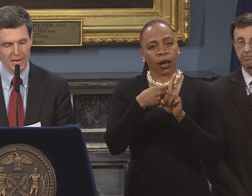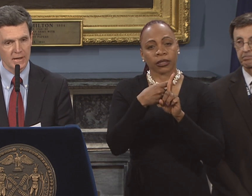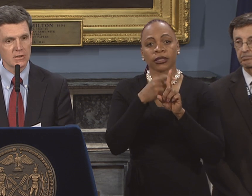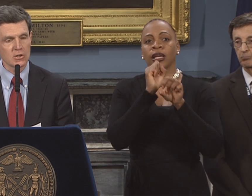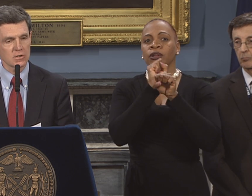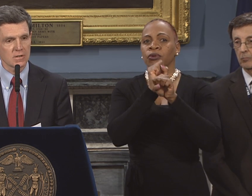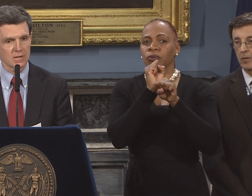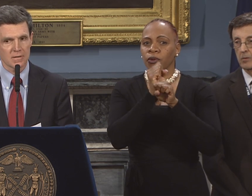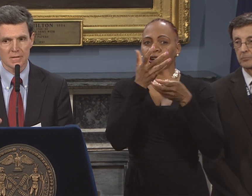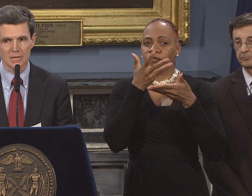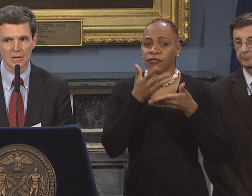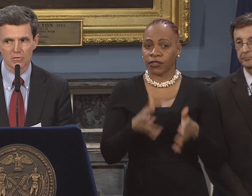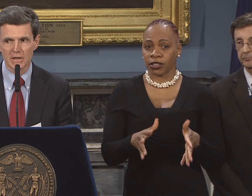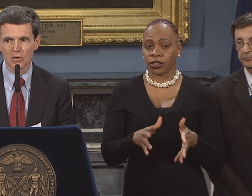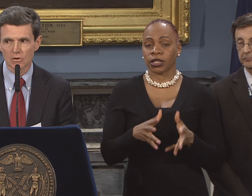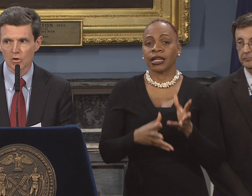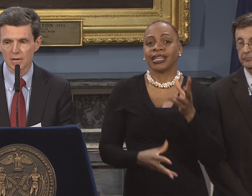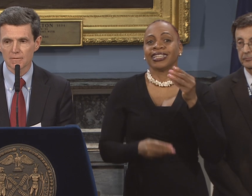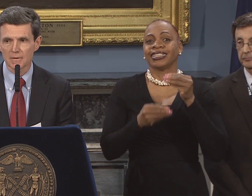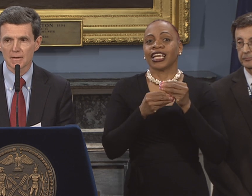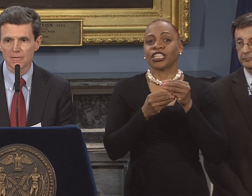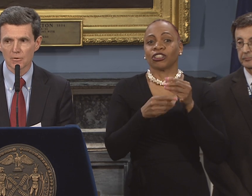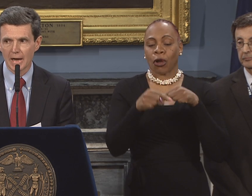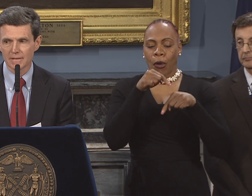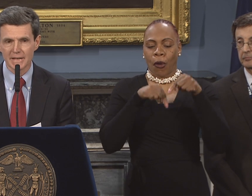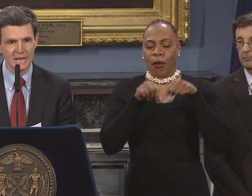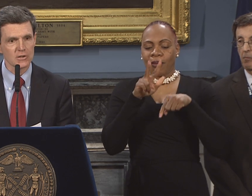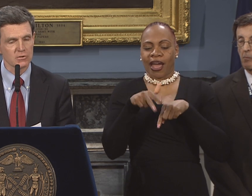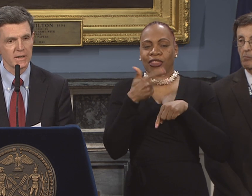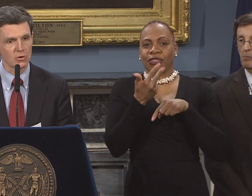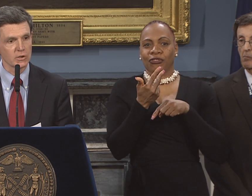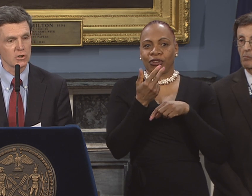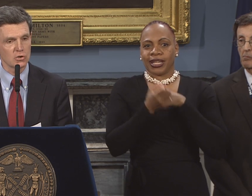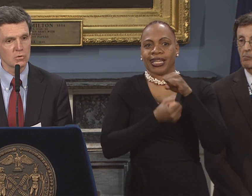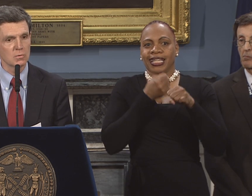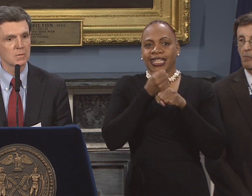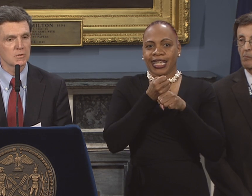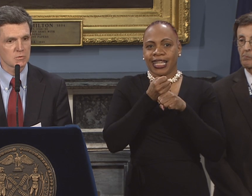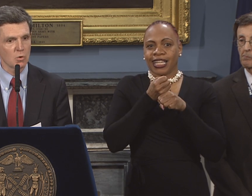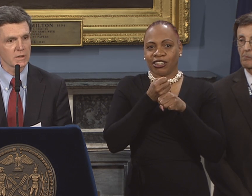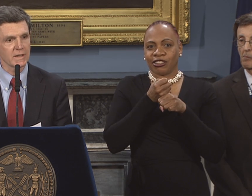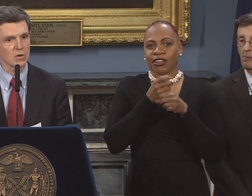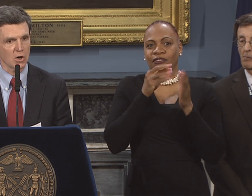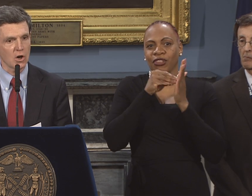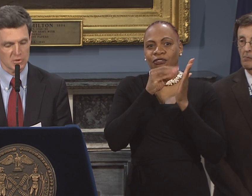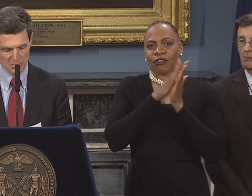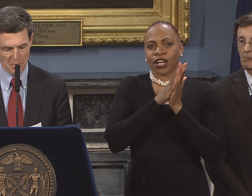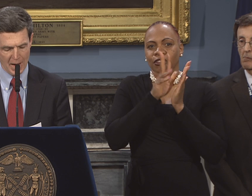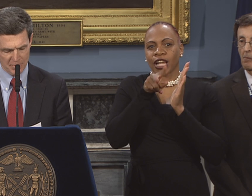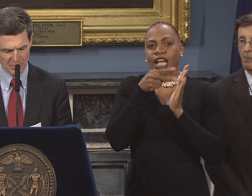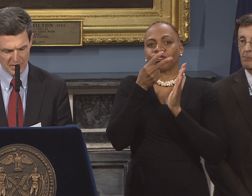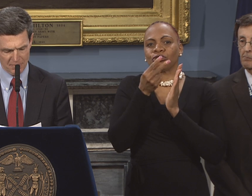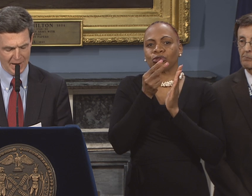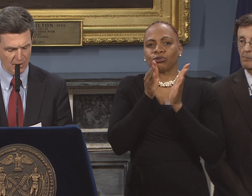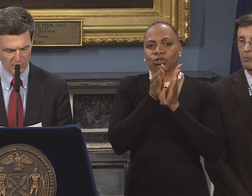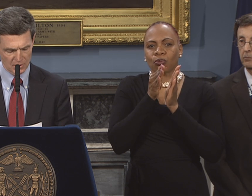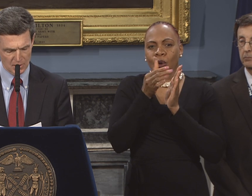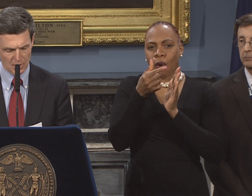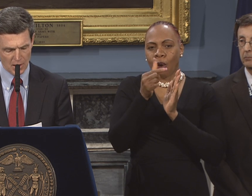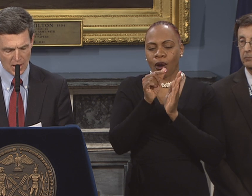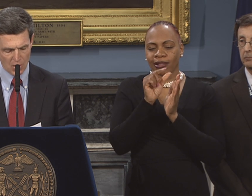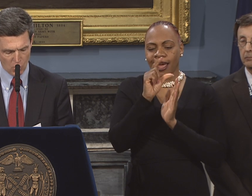done. In addition to a 3-year look at leak history and only 2 small leaks on customer piping